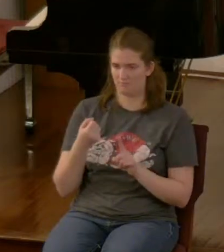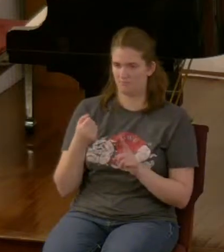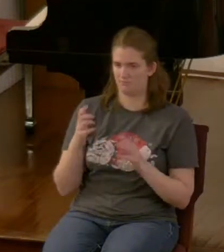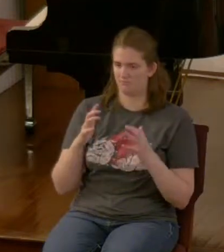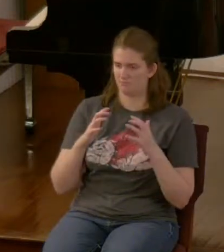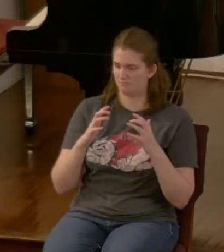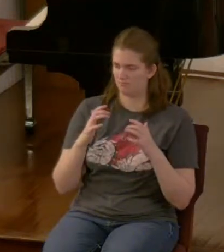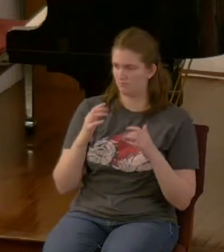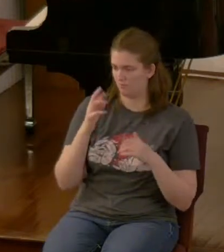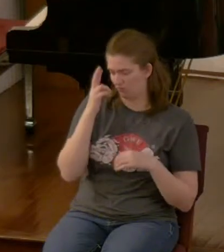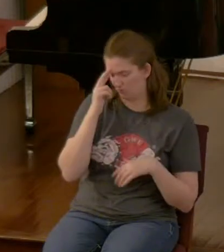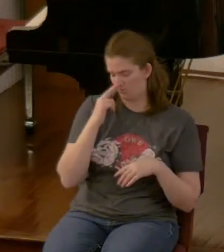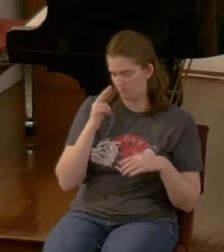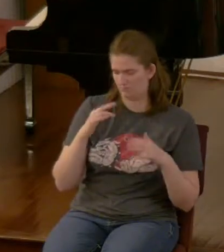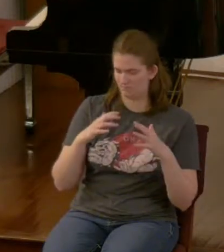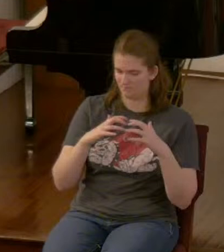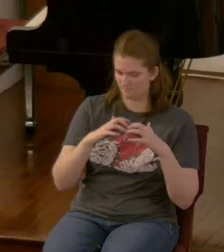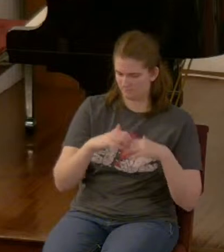so